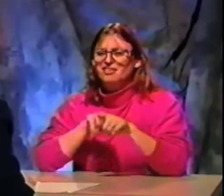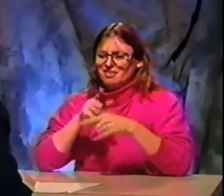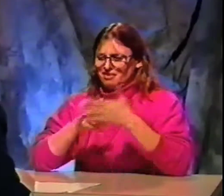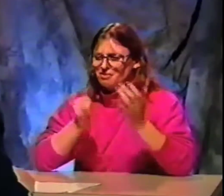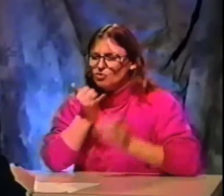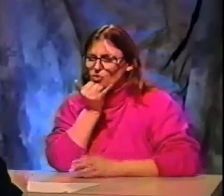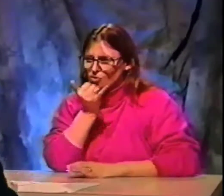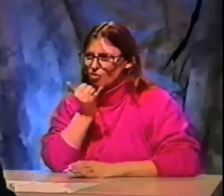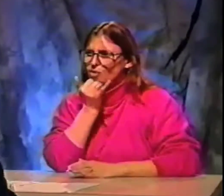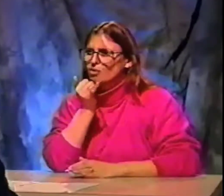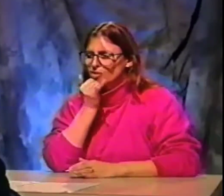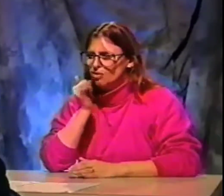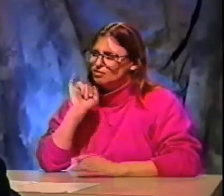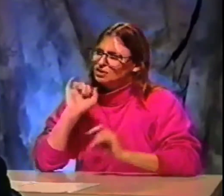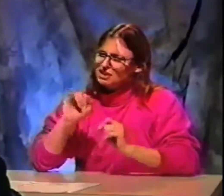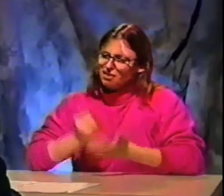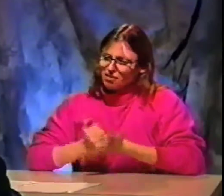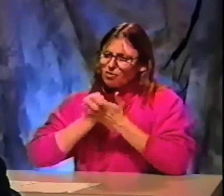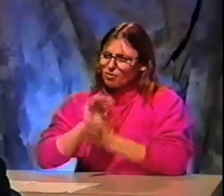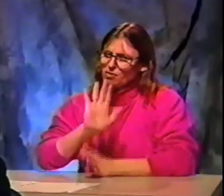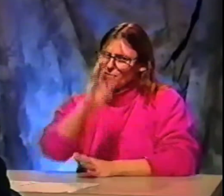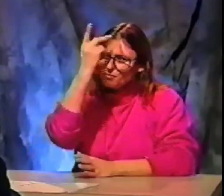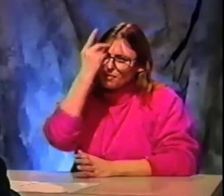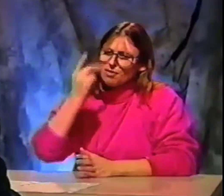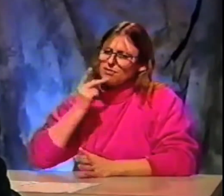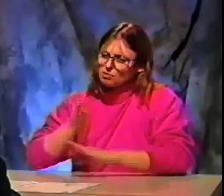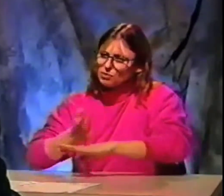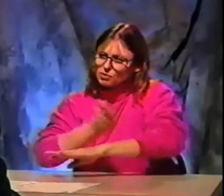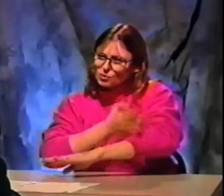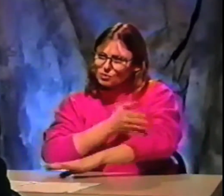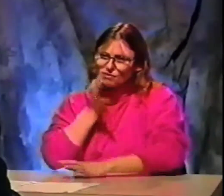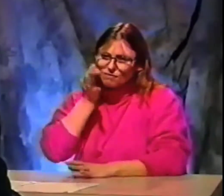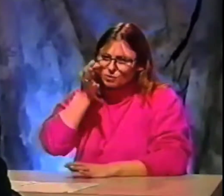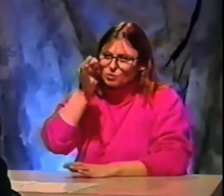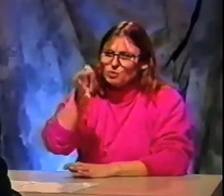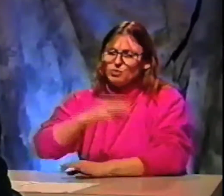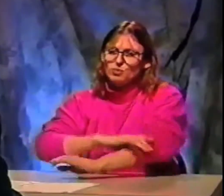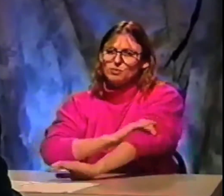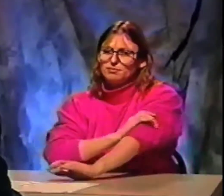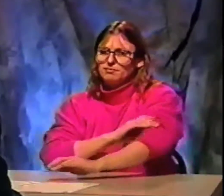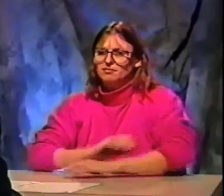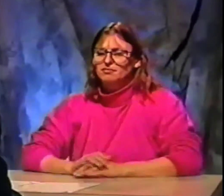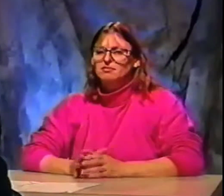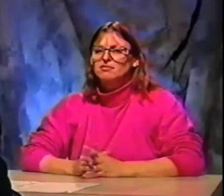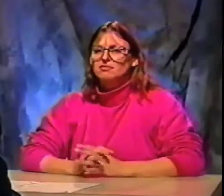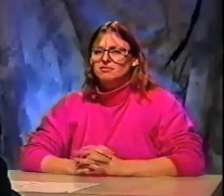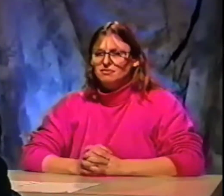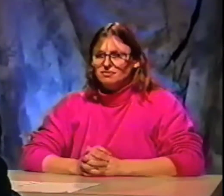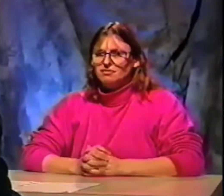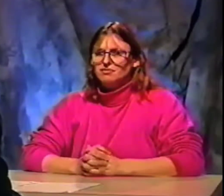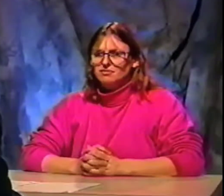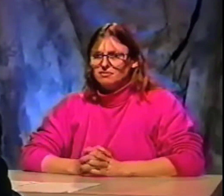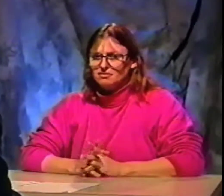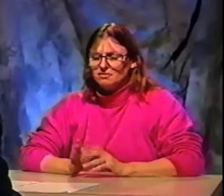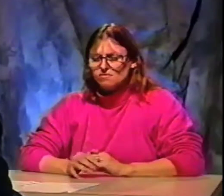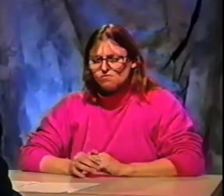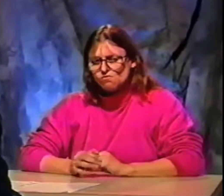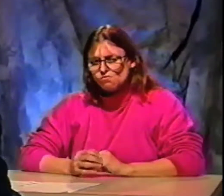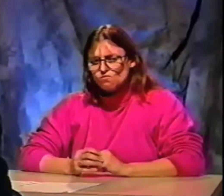dirty feet, all the things those kinds of things can happen as